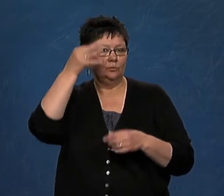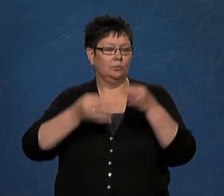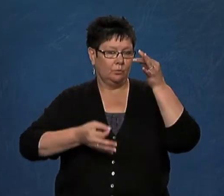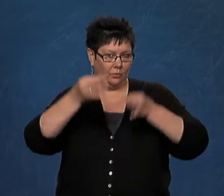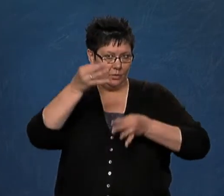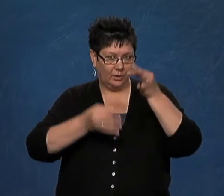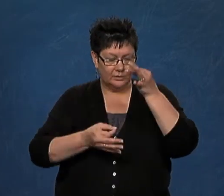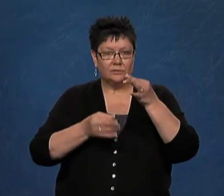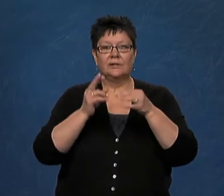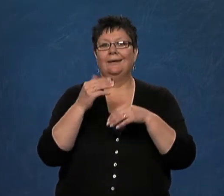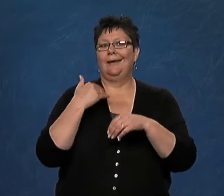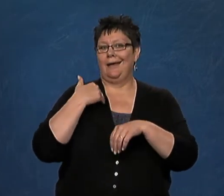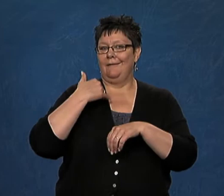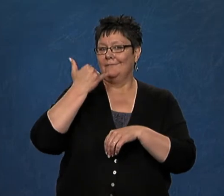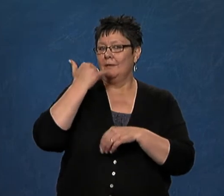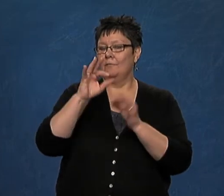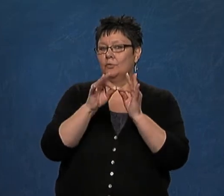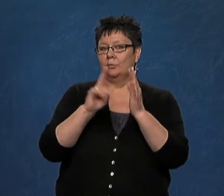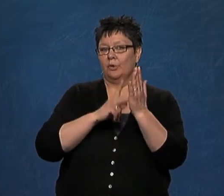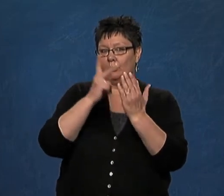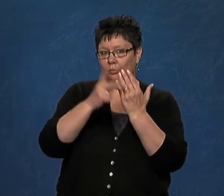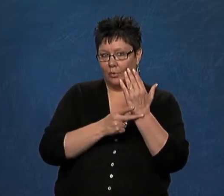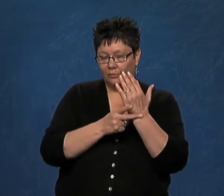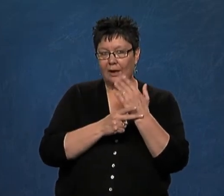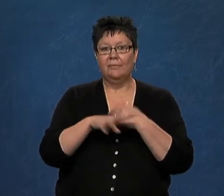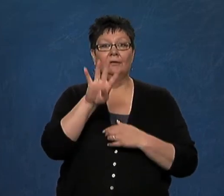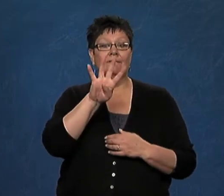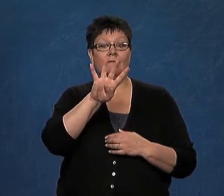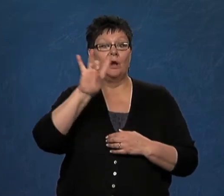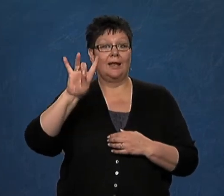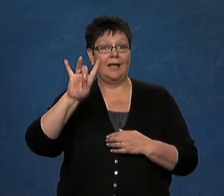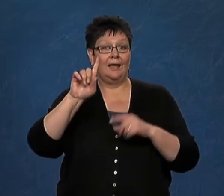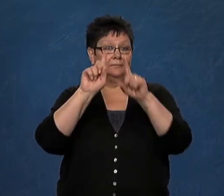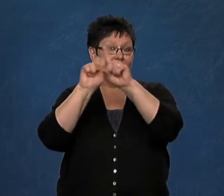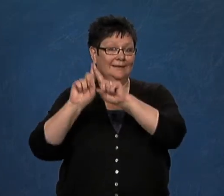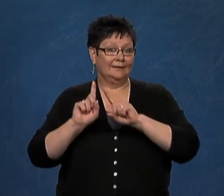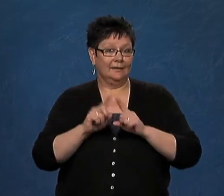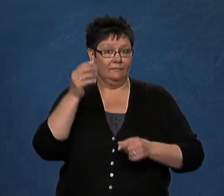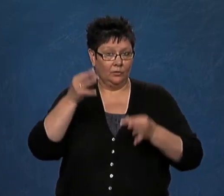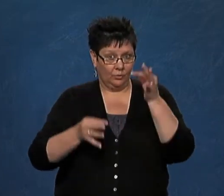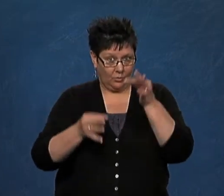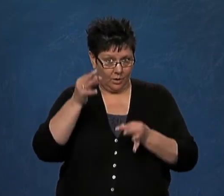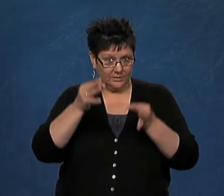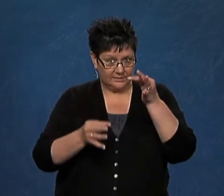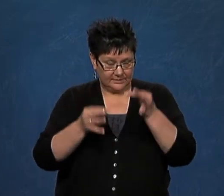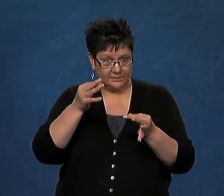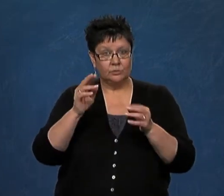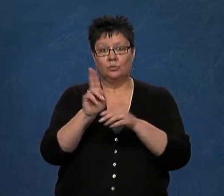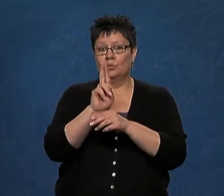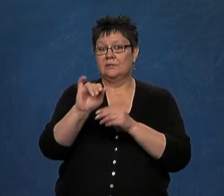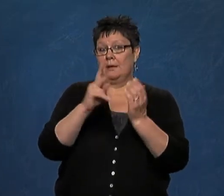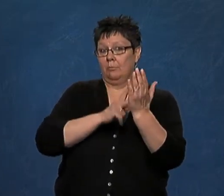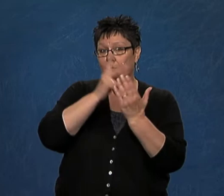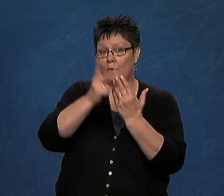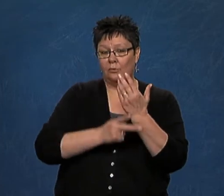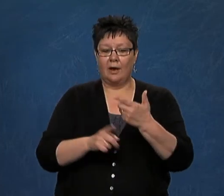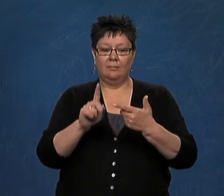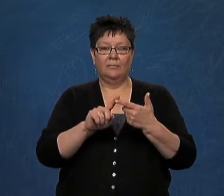the United States federal courts had a telephone interpreting program, and 48 different courts used